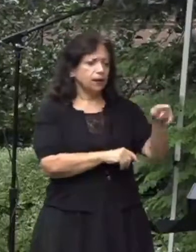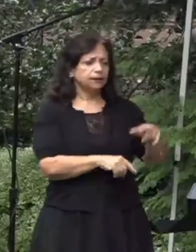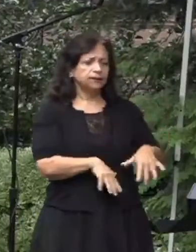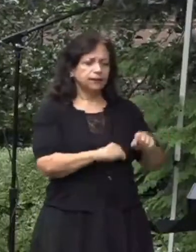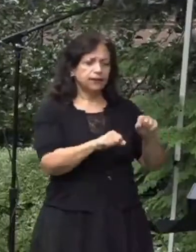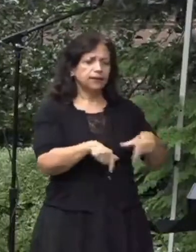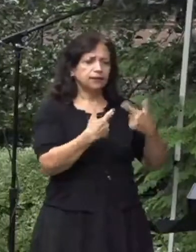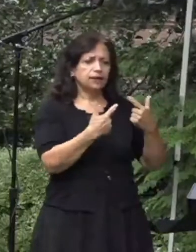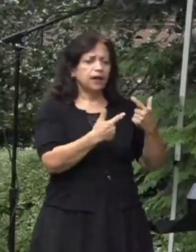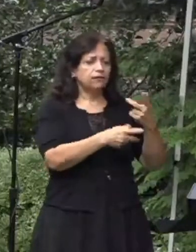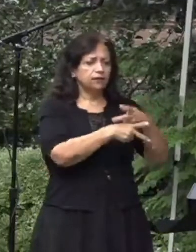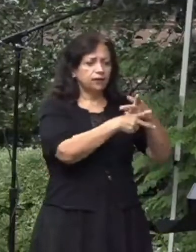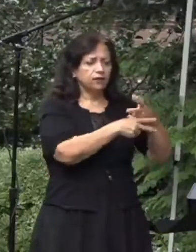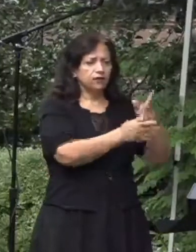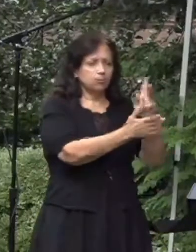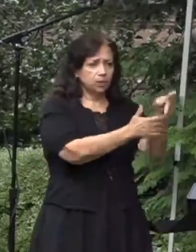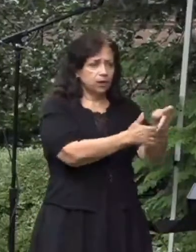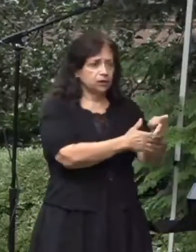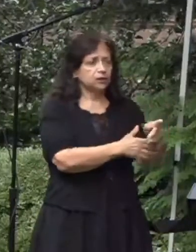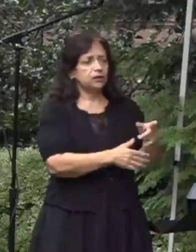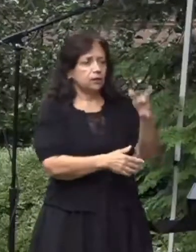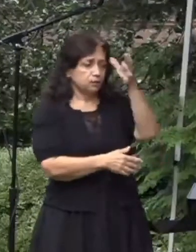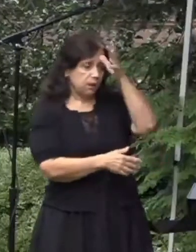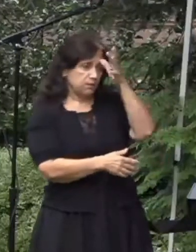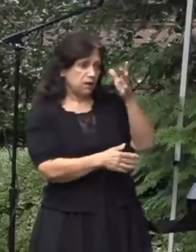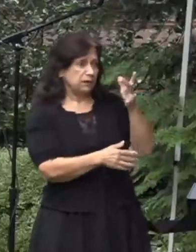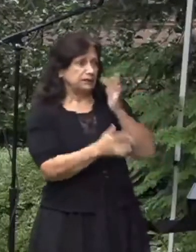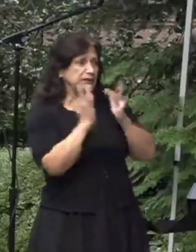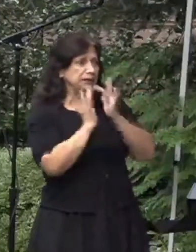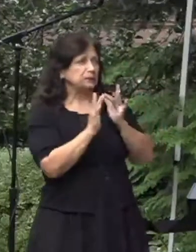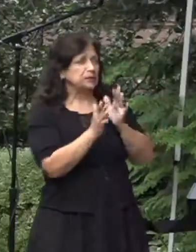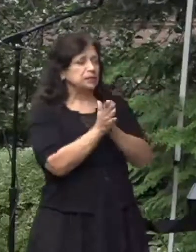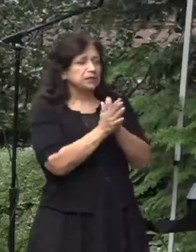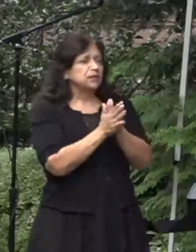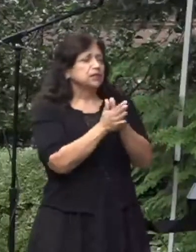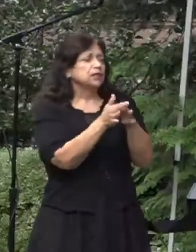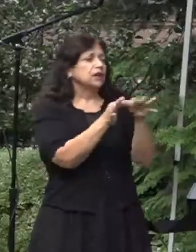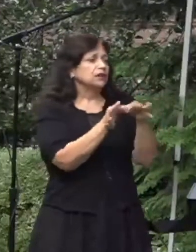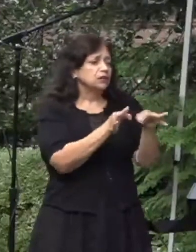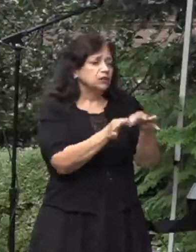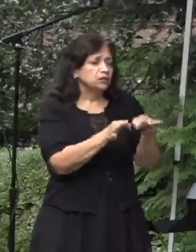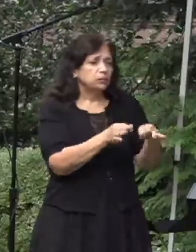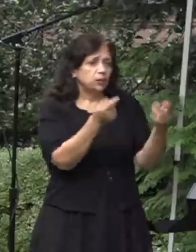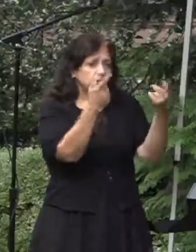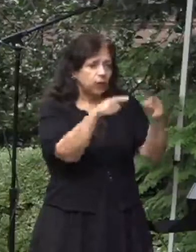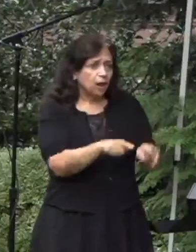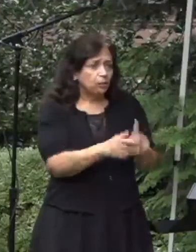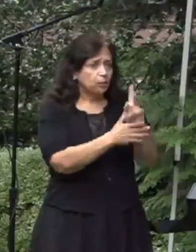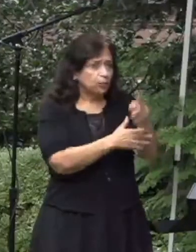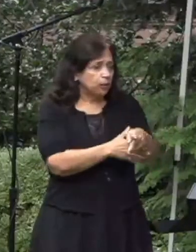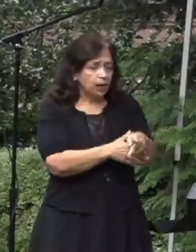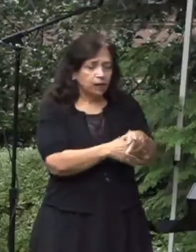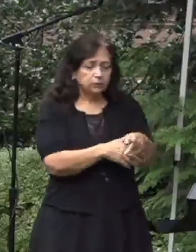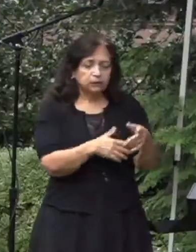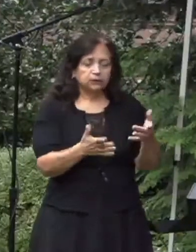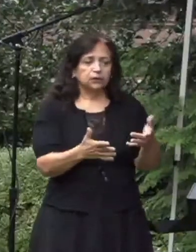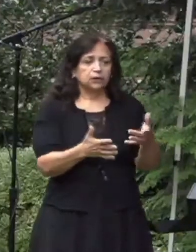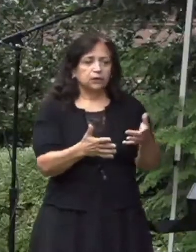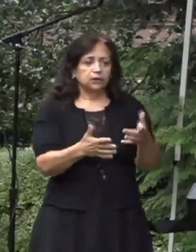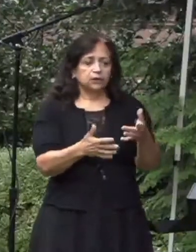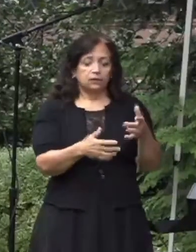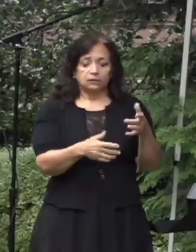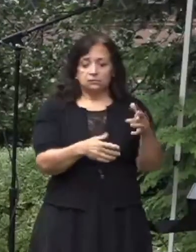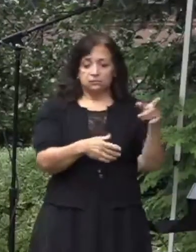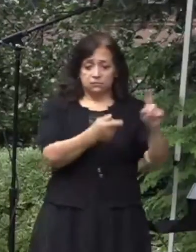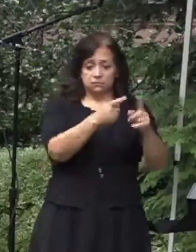plants. As my father desperately explained what was happening to the elephant ear, without even seeing the